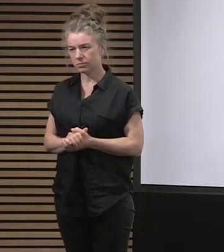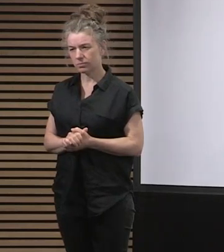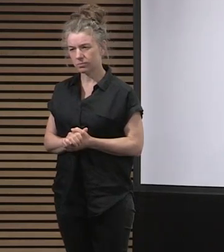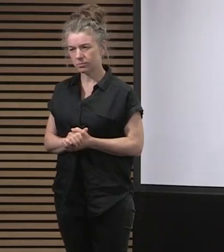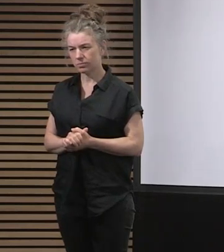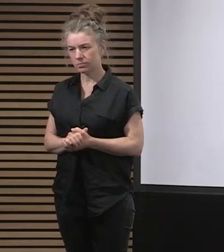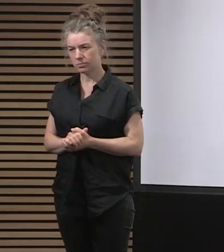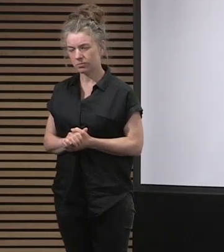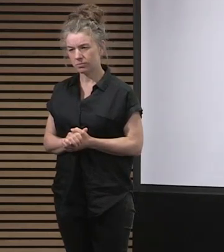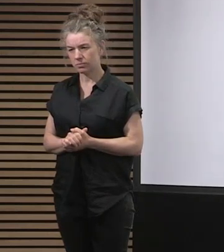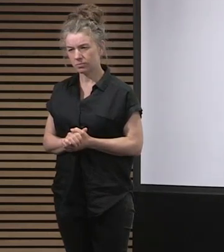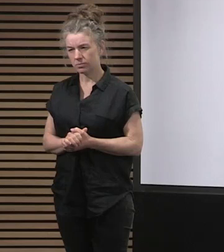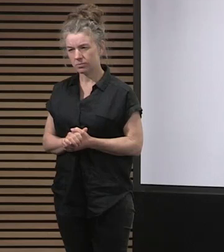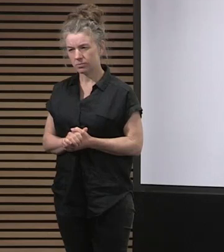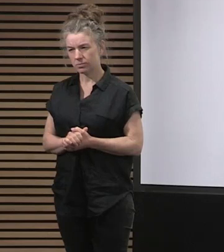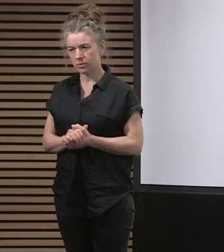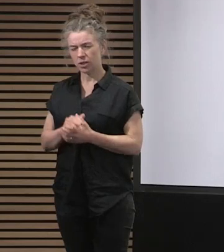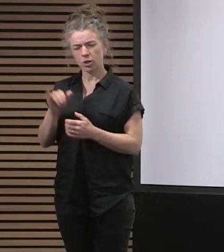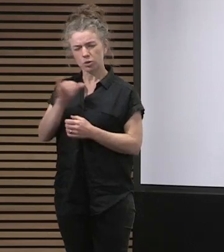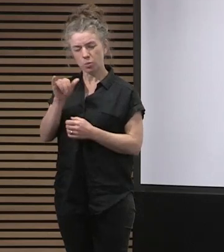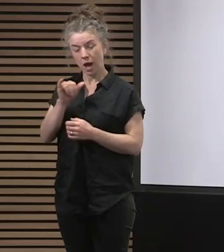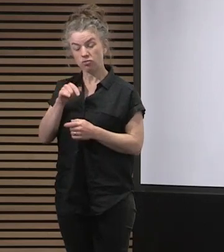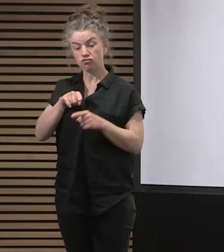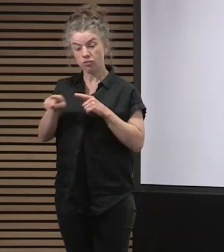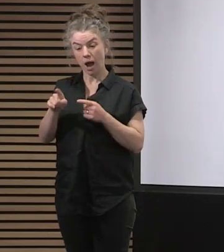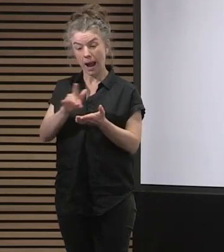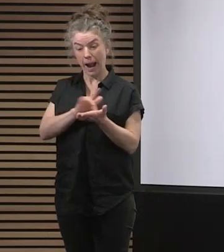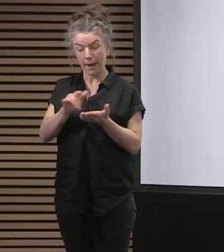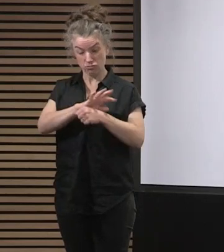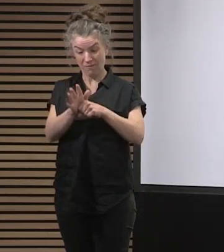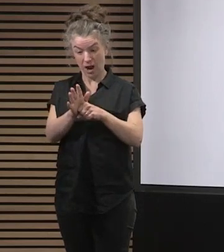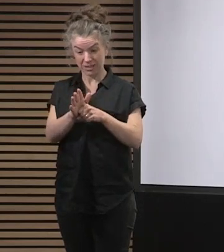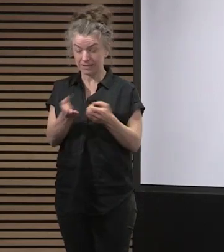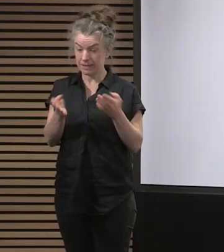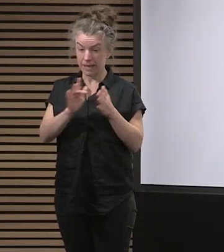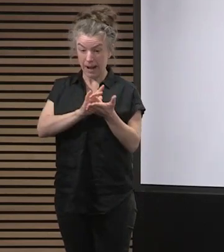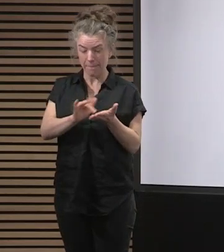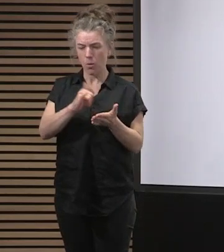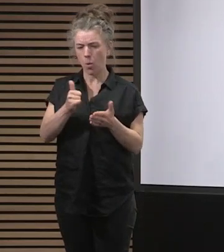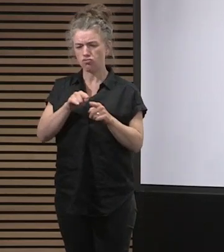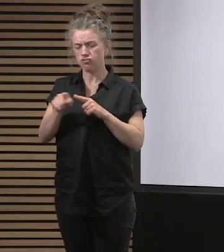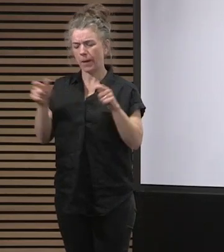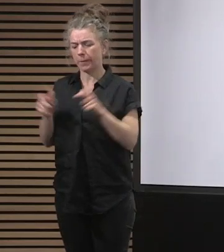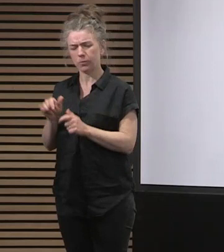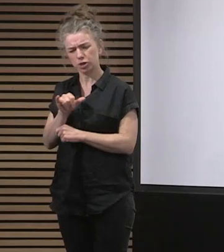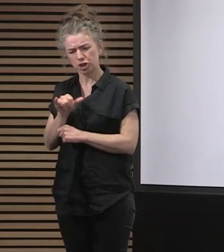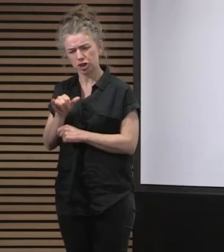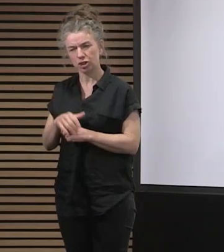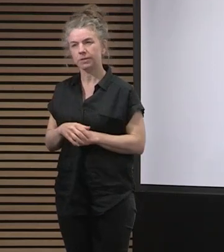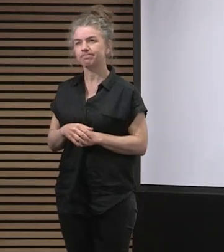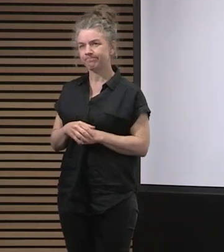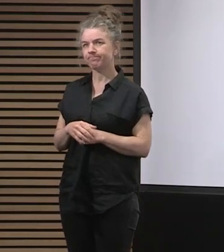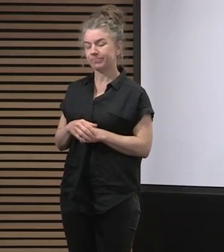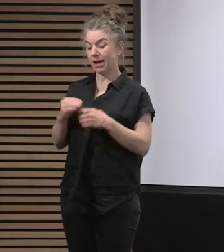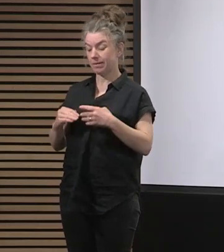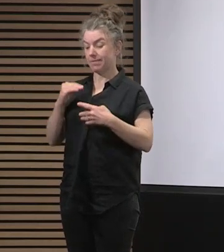on whether we were trying to just suppress or eradicate the virus. Well, we've been clear all along that one of the reasons we moved quickly into